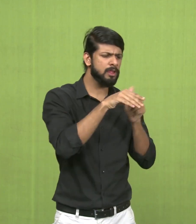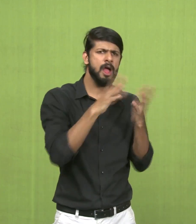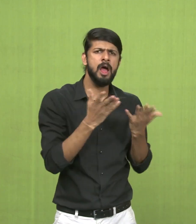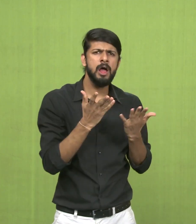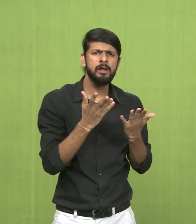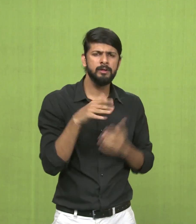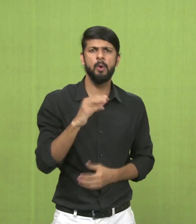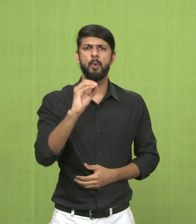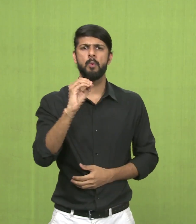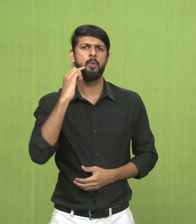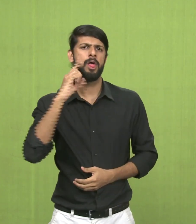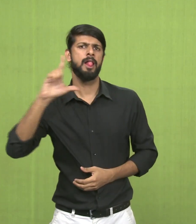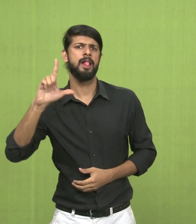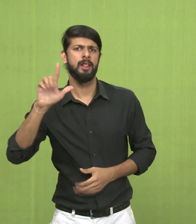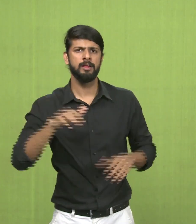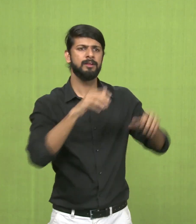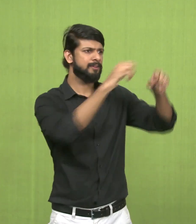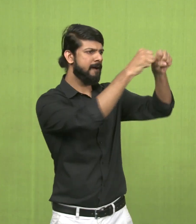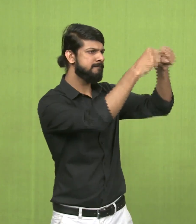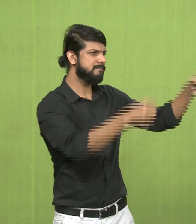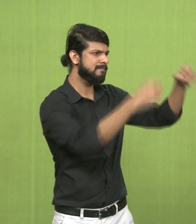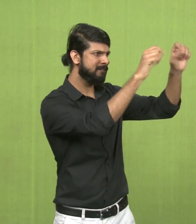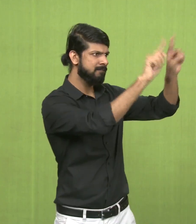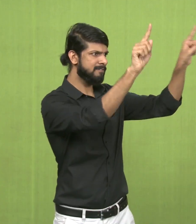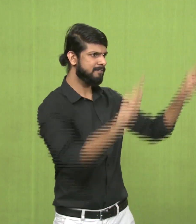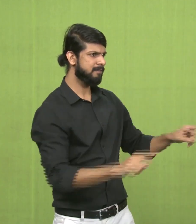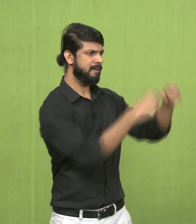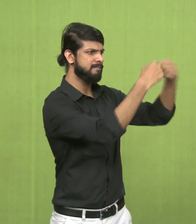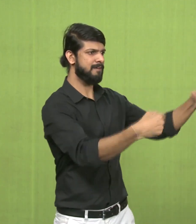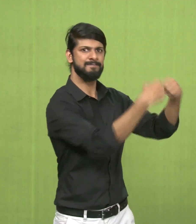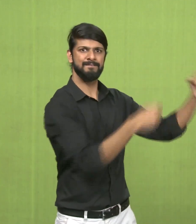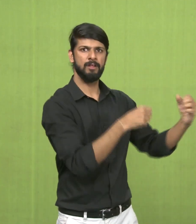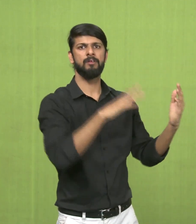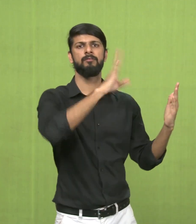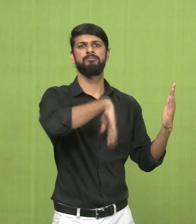The medium is oil on canvas.